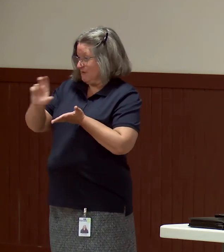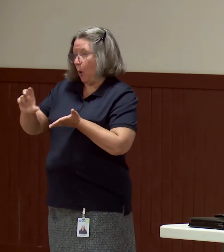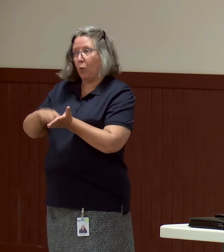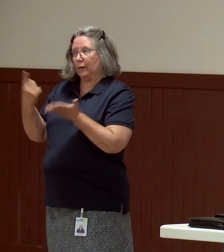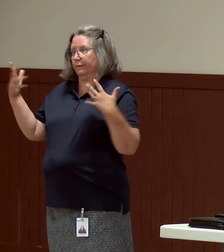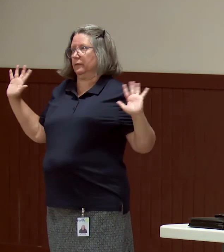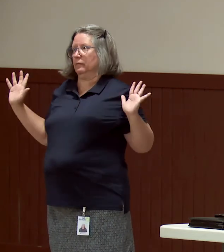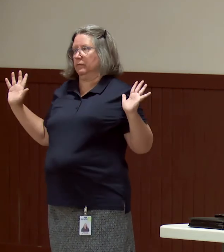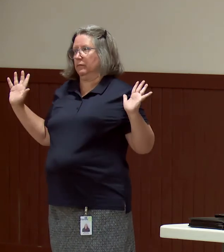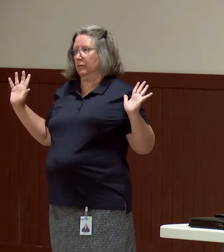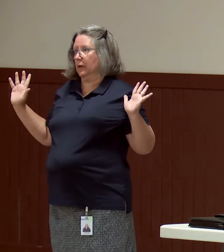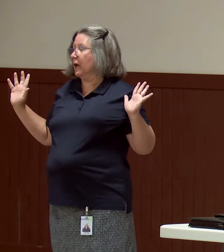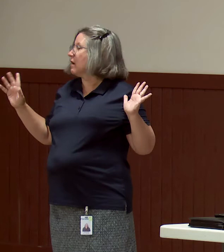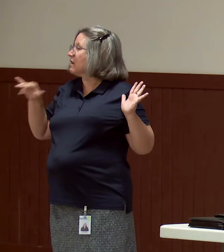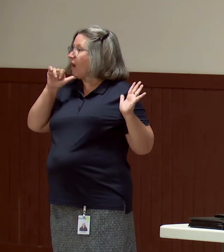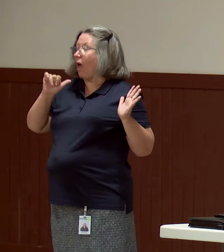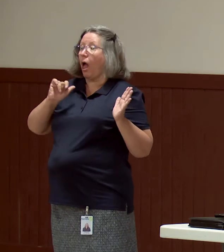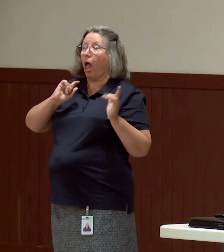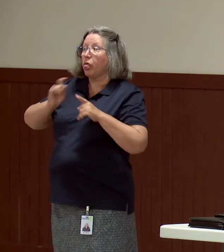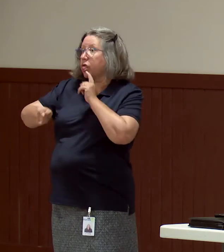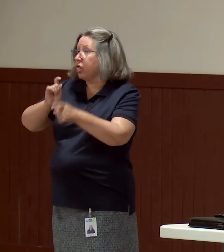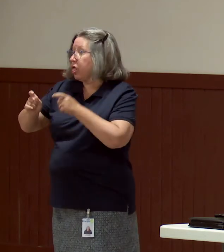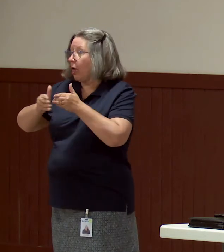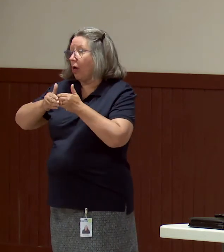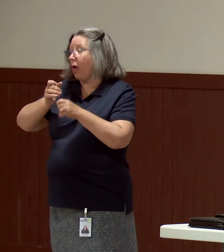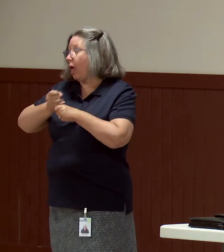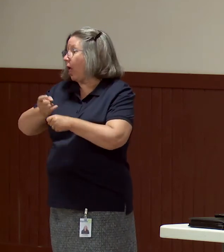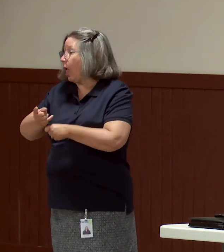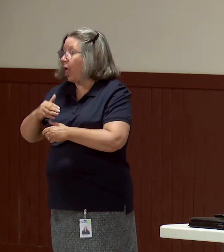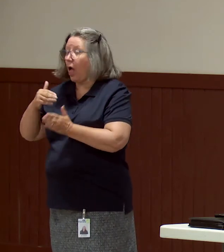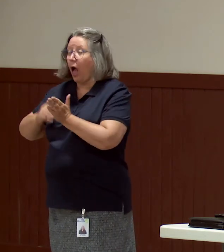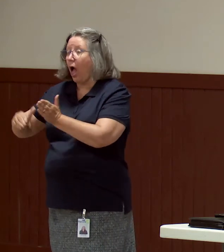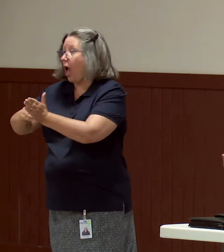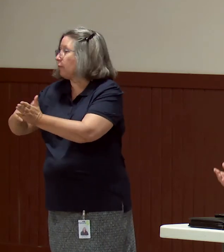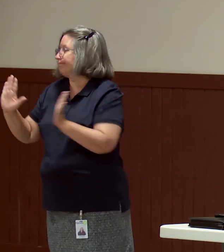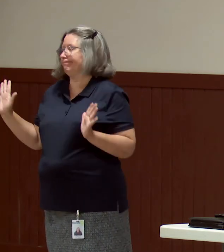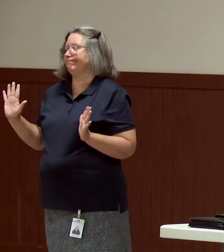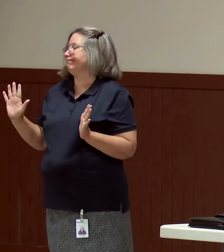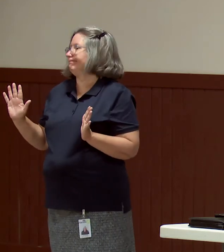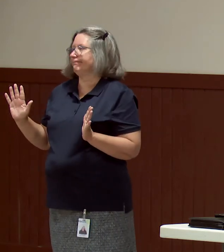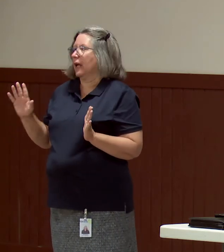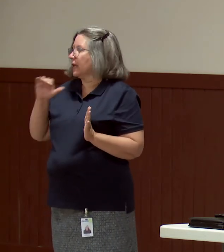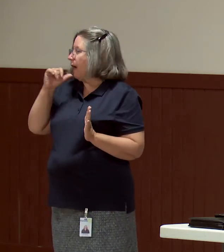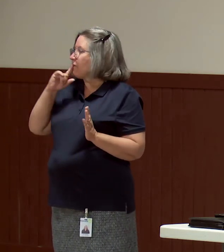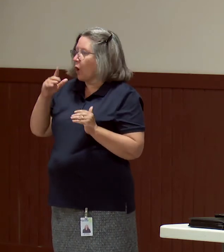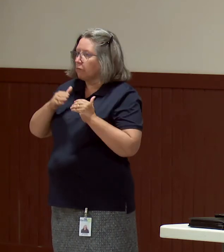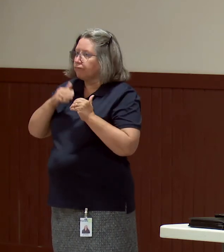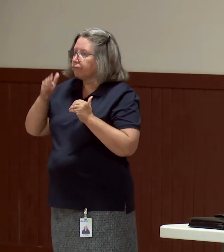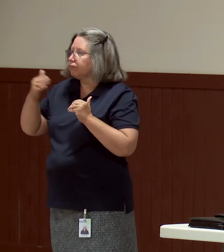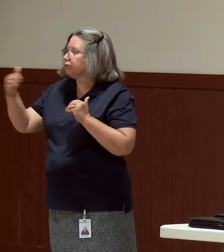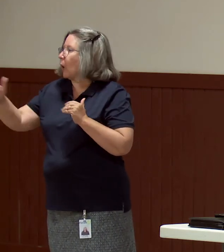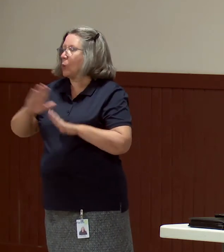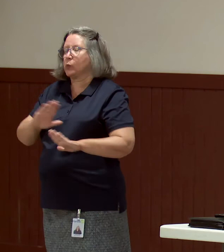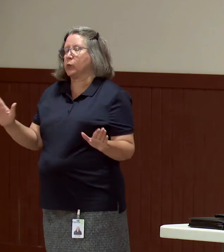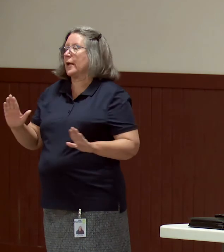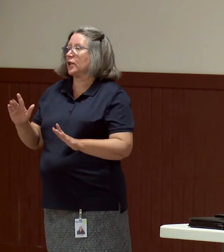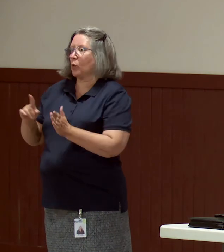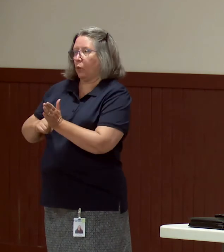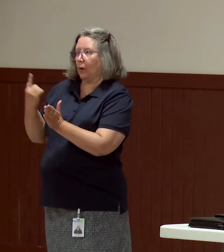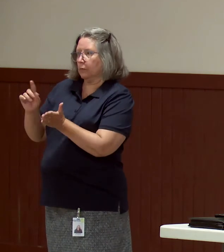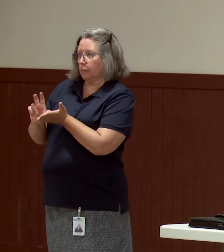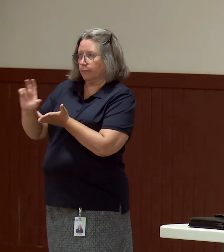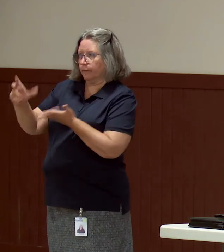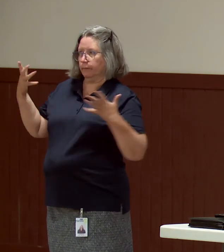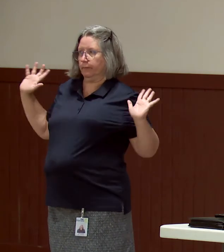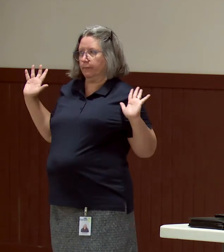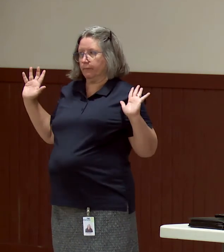for one-time projects. I'm trying to emphasize on the one expensive. That's important to put out